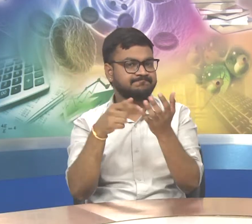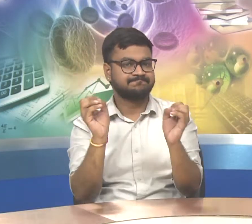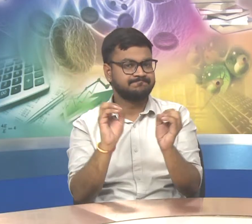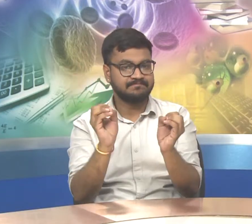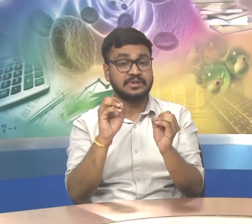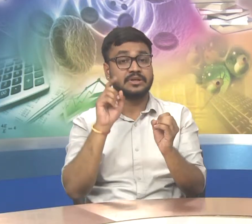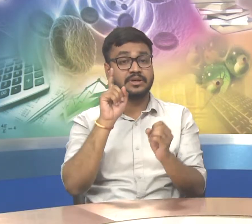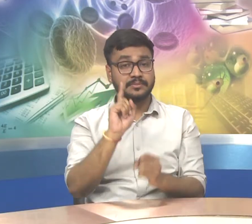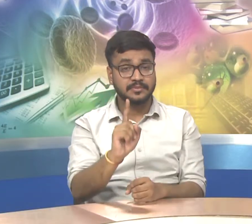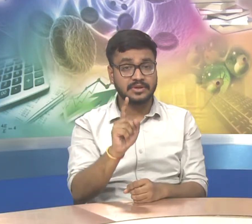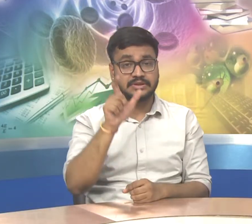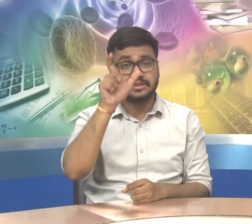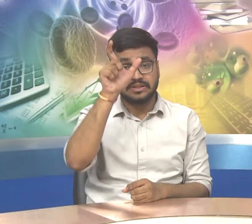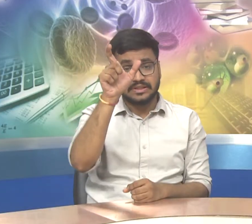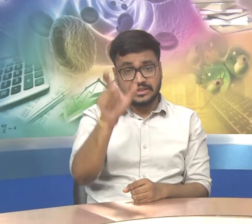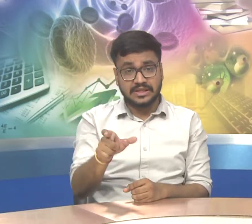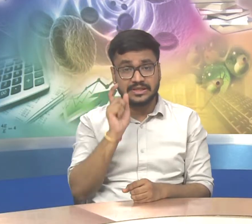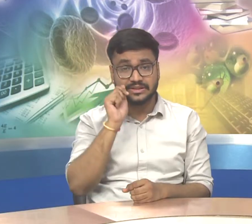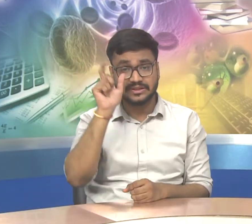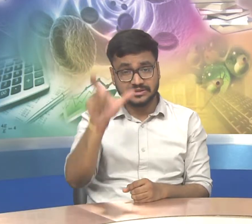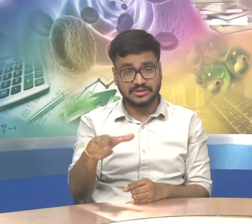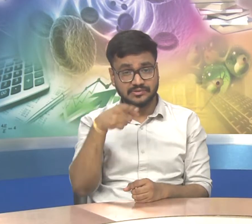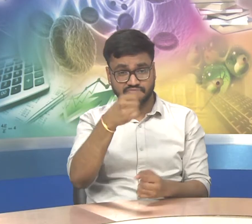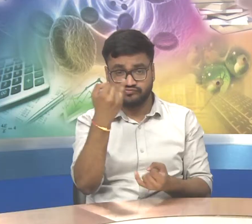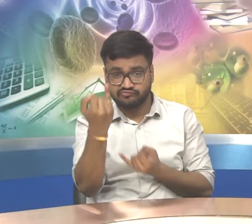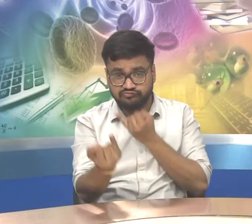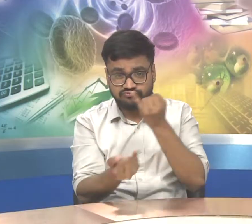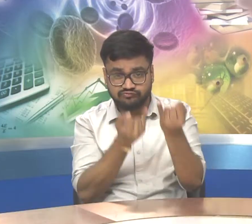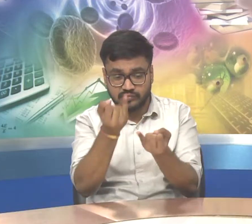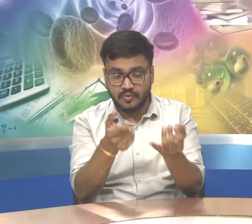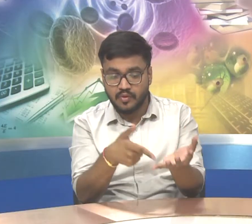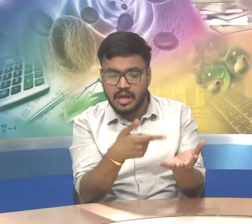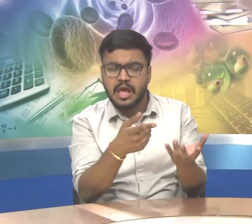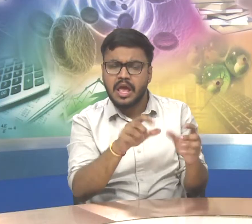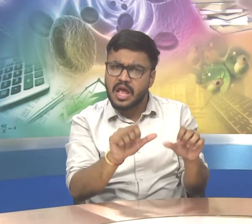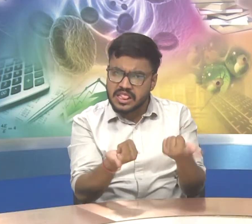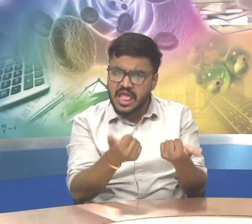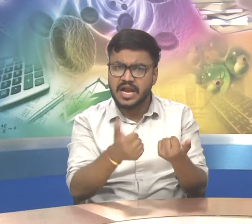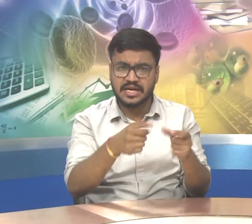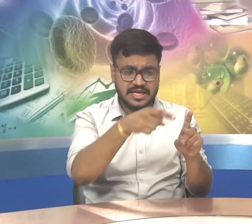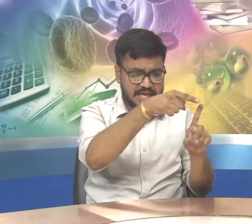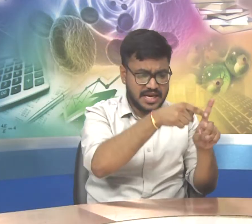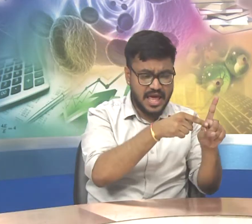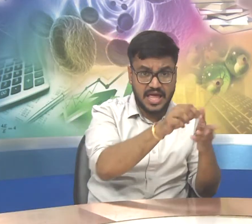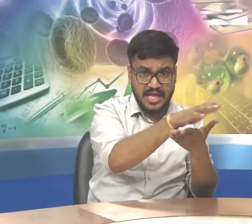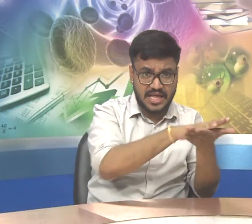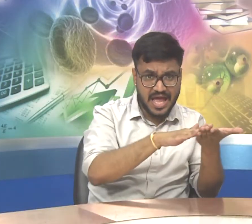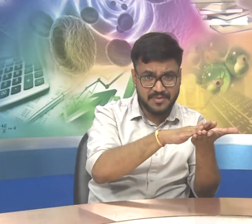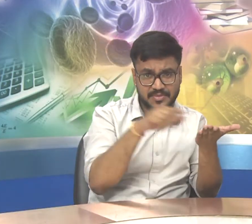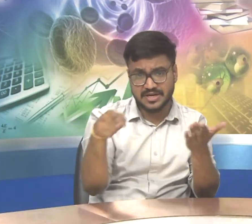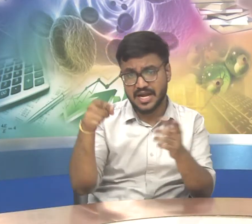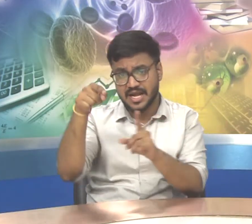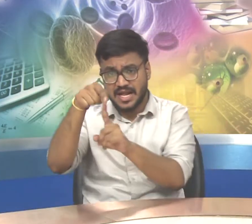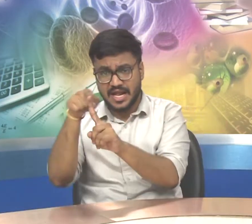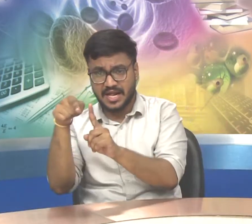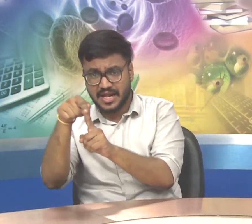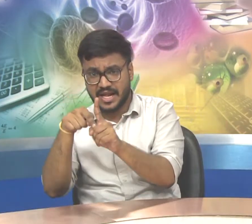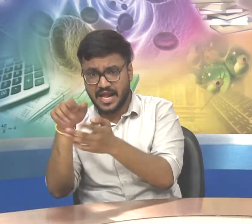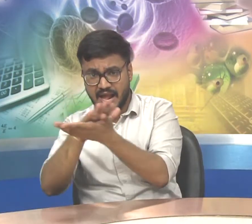and are unable to see through our naked eye. So instead, he compared the